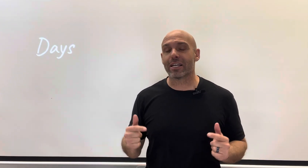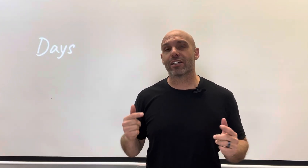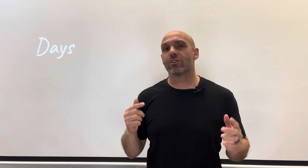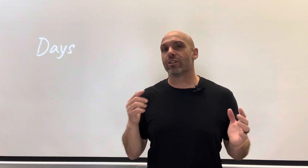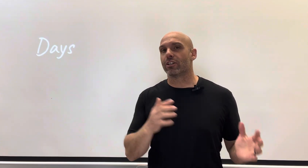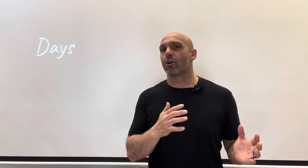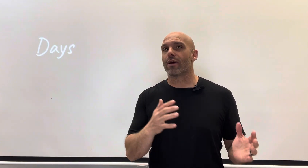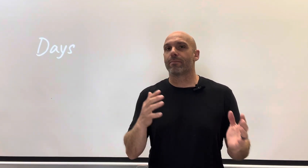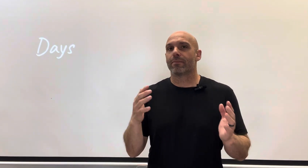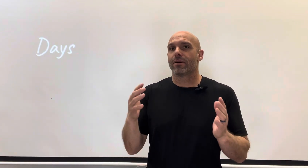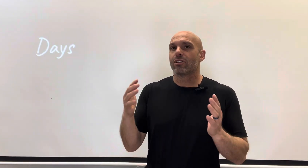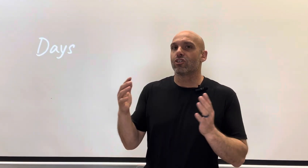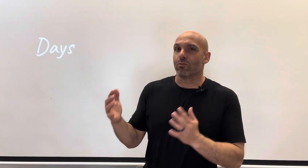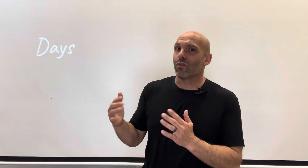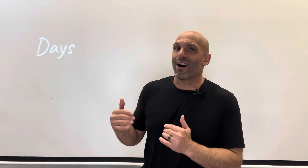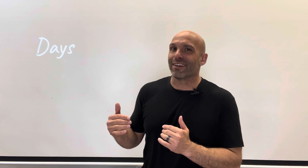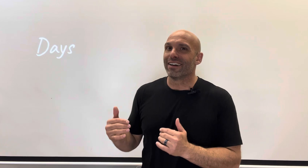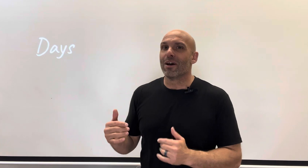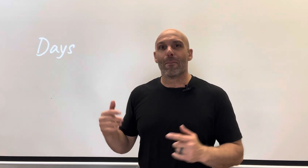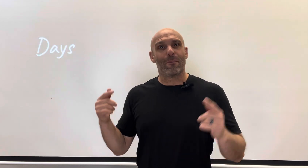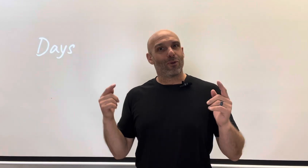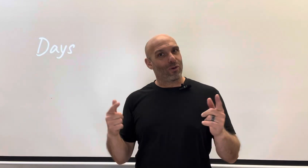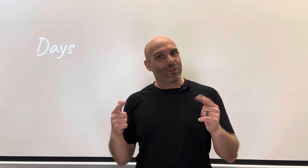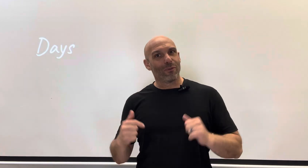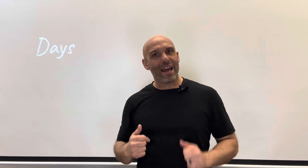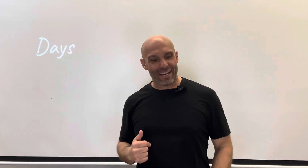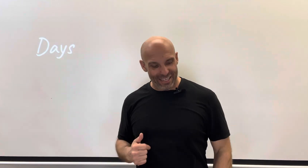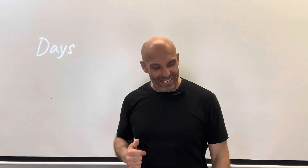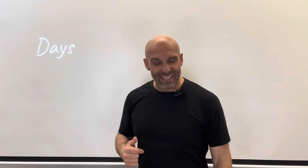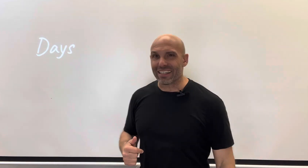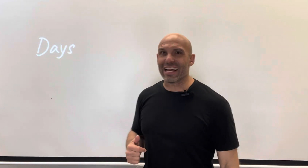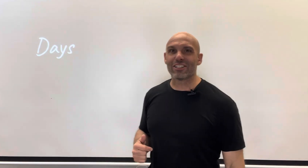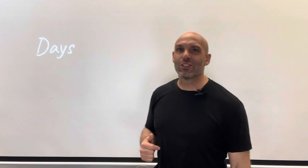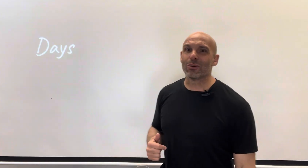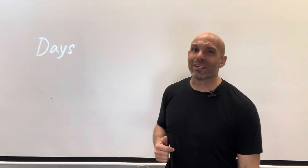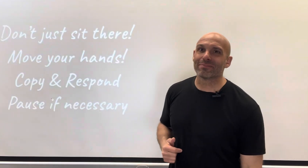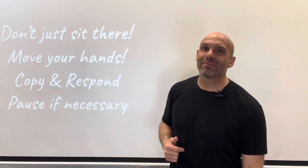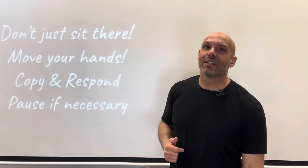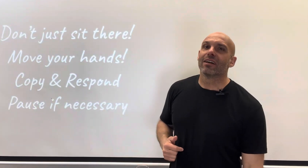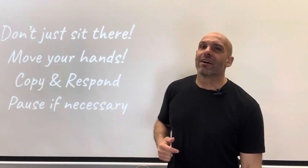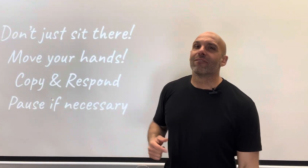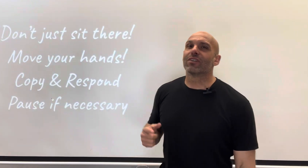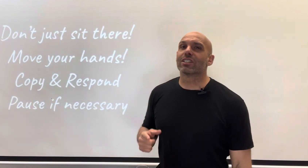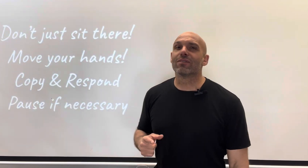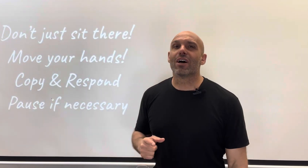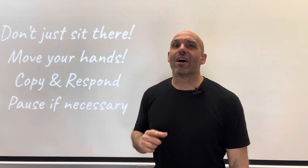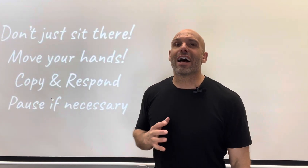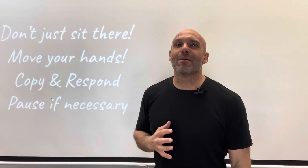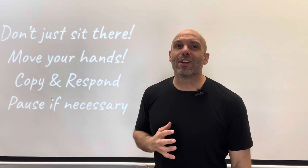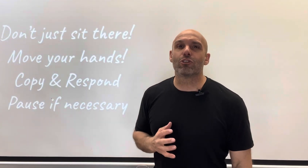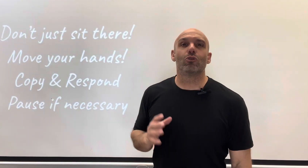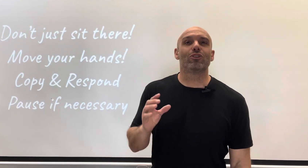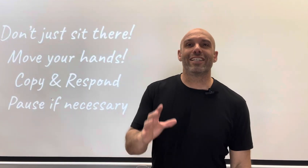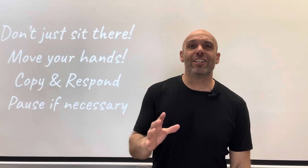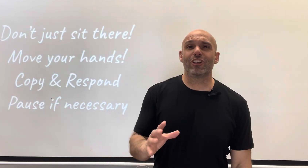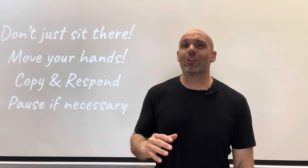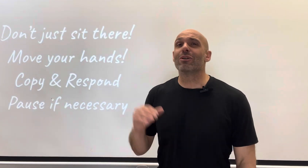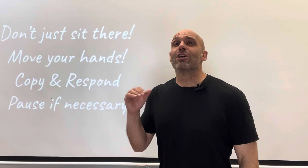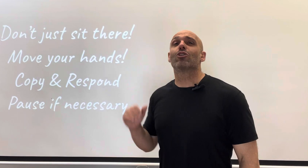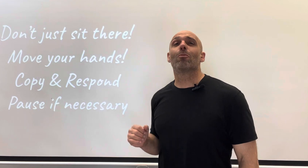because you need to know them to move on. Well, if you're ready, let's do it. First of all, I am here to teach you, so